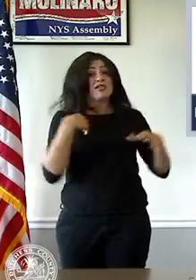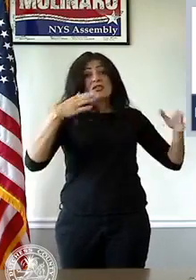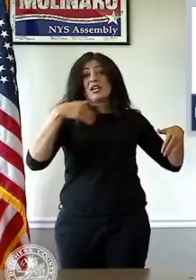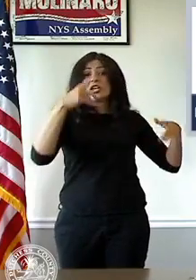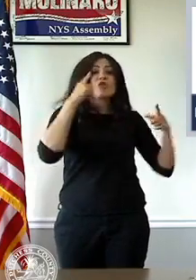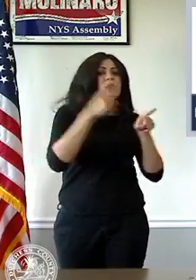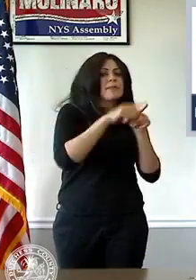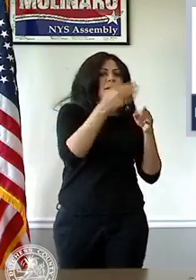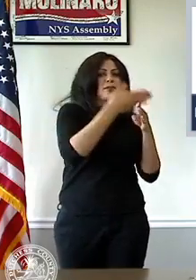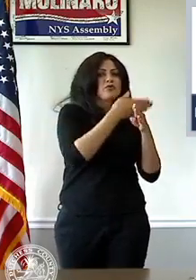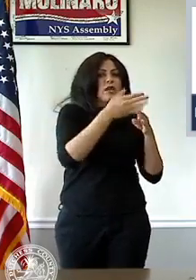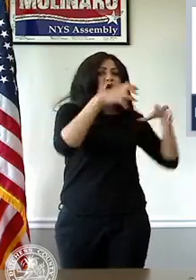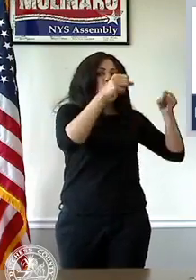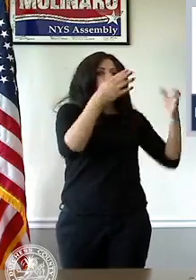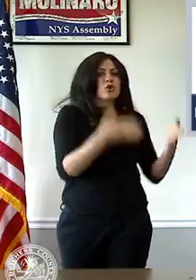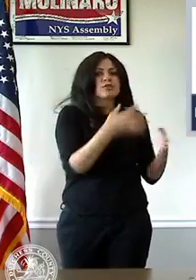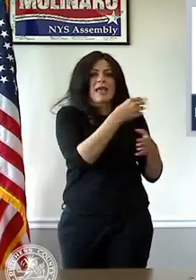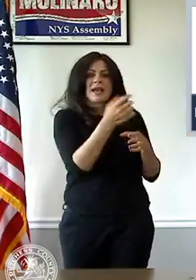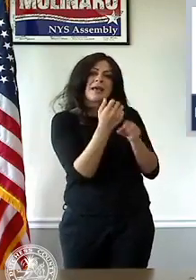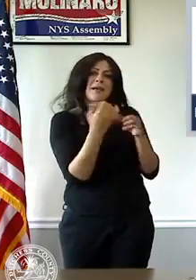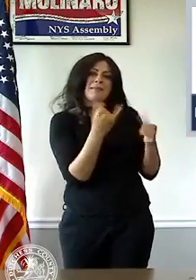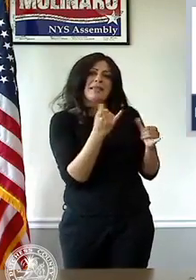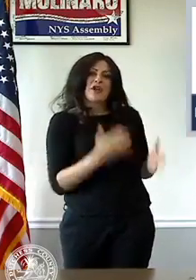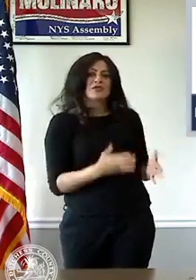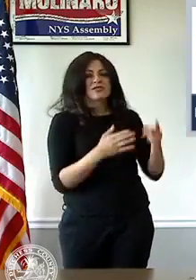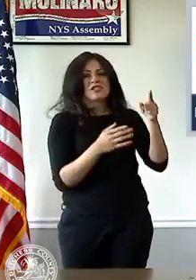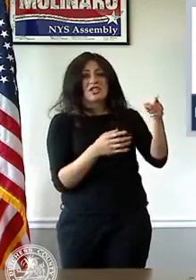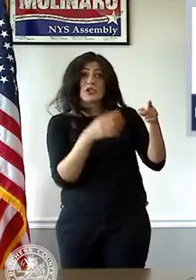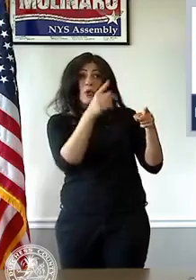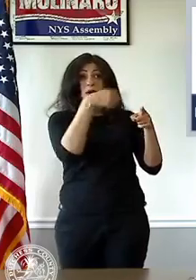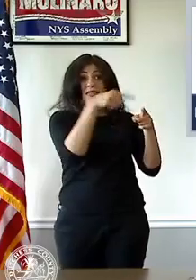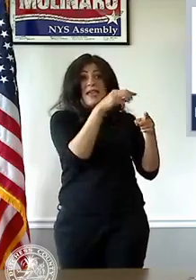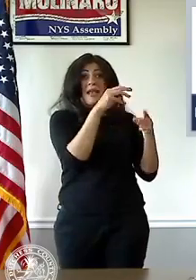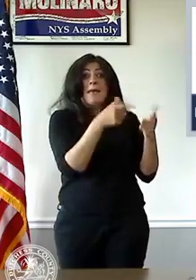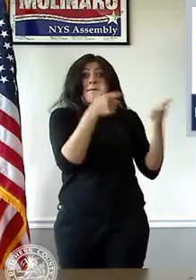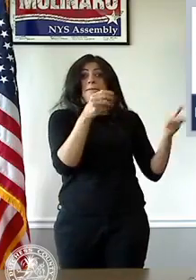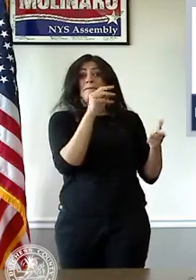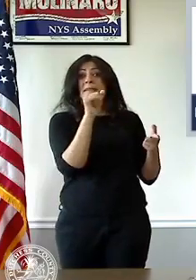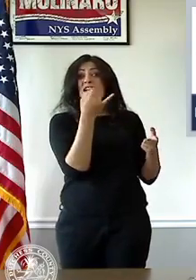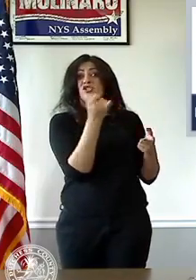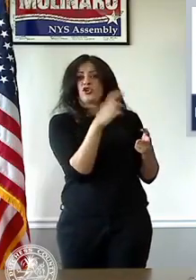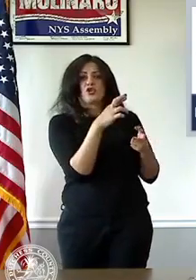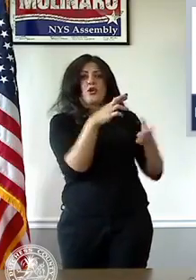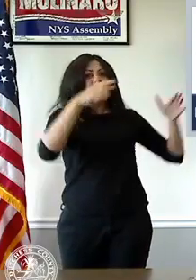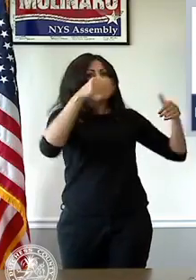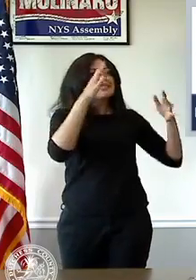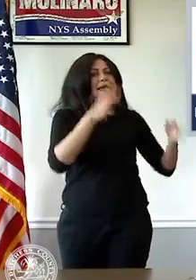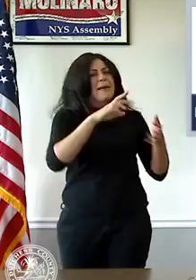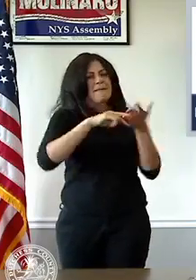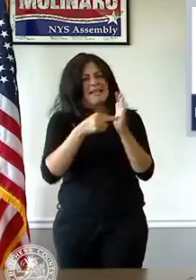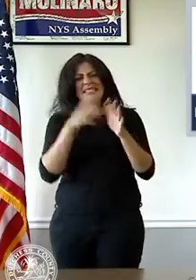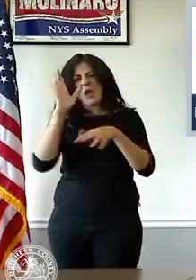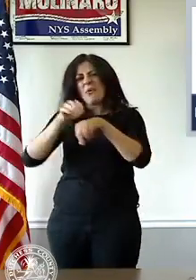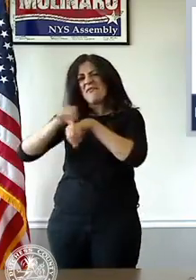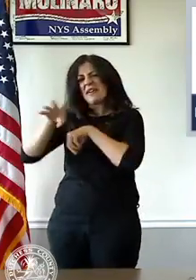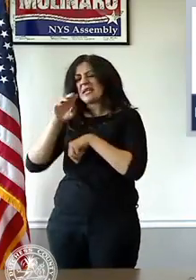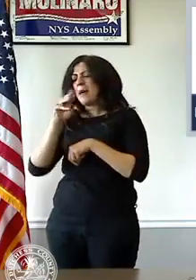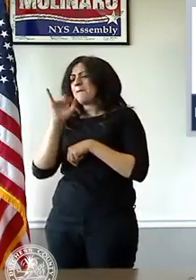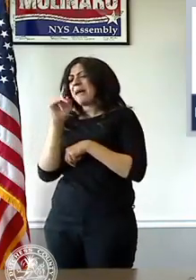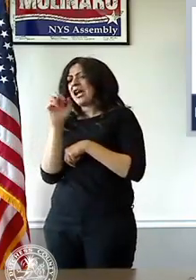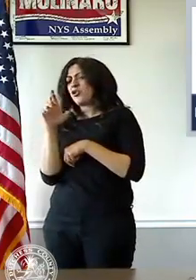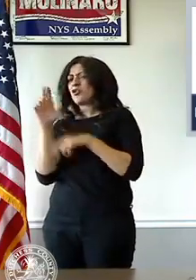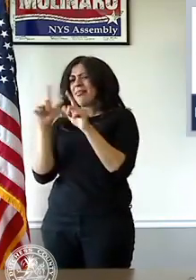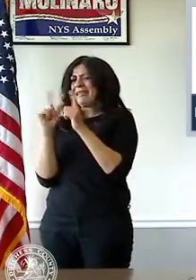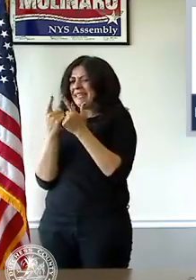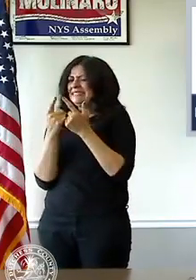And until there is, it's unlikely that minor league has any expectation for playing. So we're hopeful that happens, but that really is